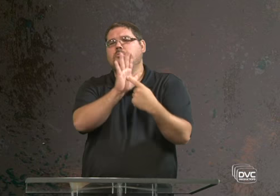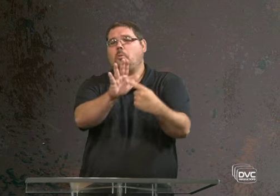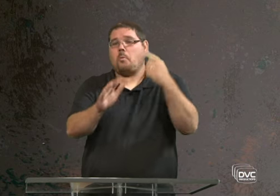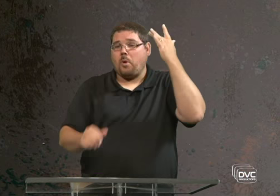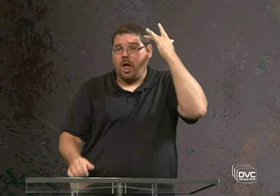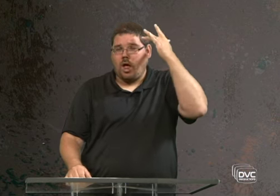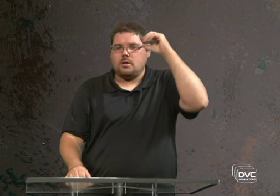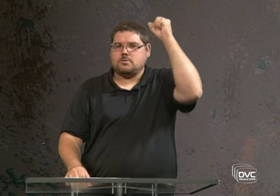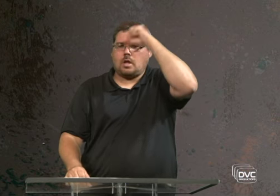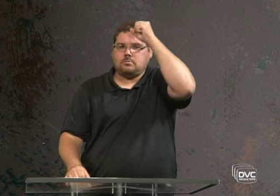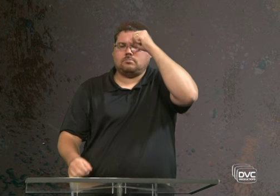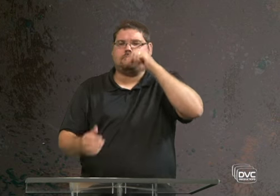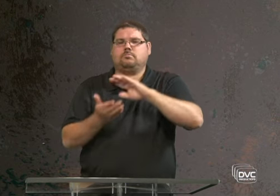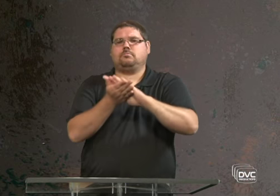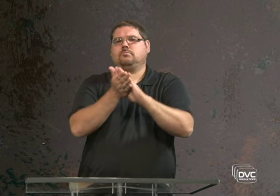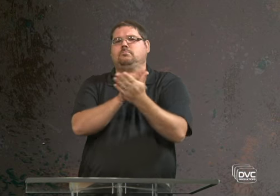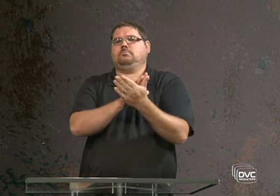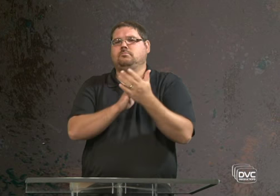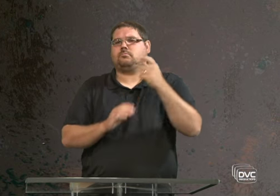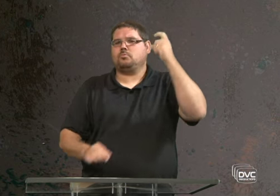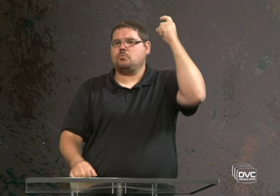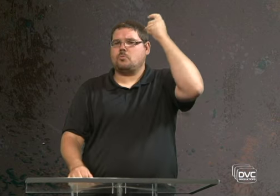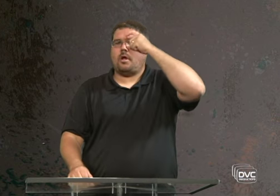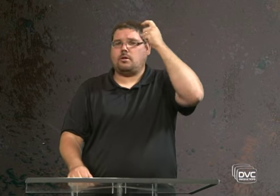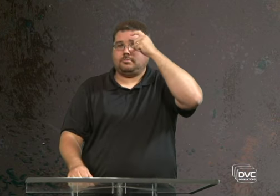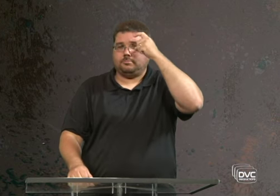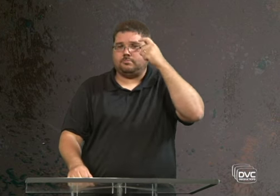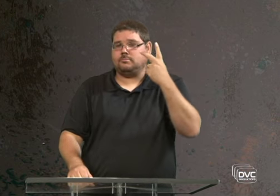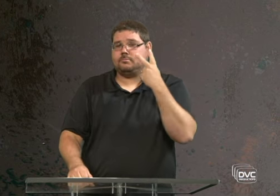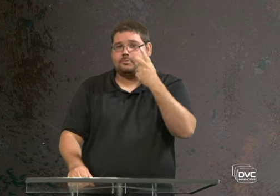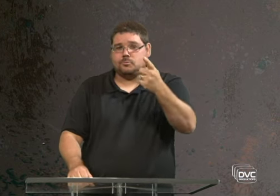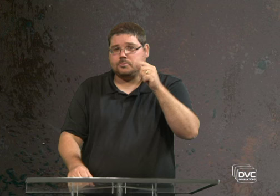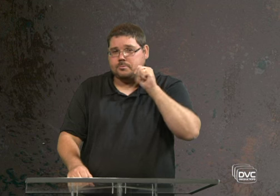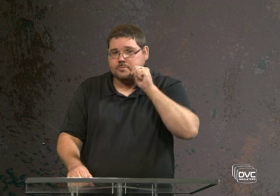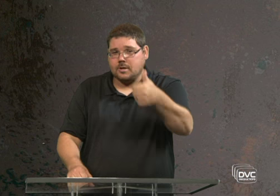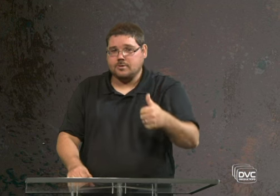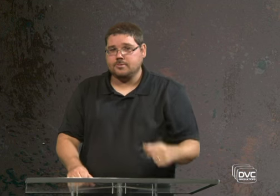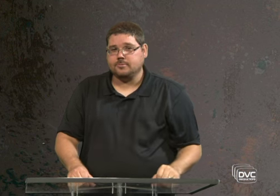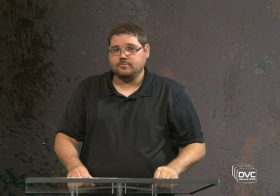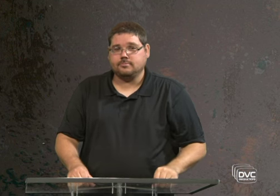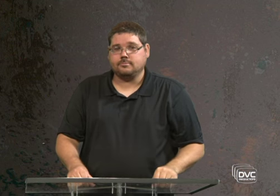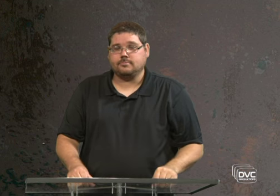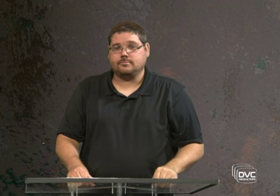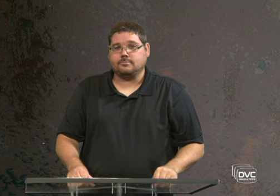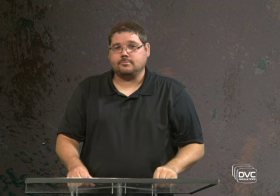our next series, we'll be showing you the wisdom of Solomon. So I hope to see you tomorrow.